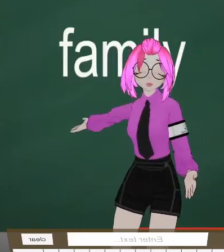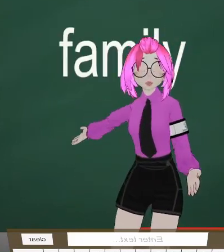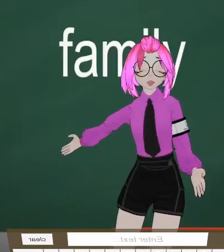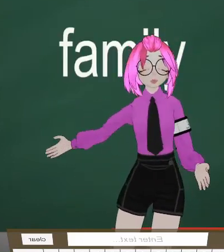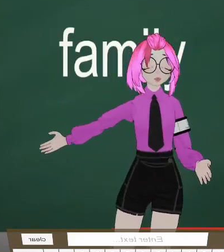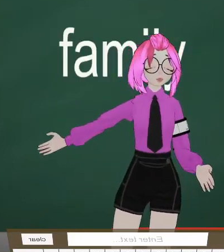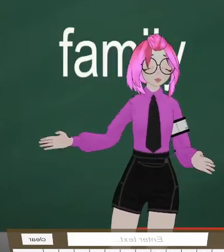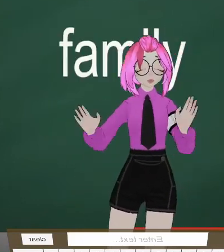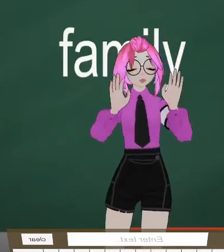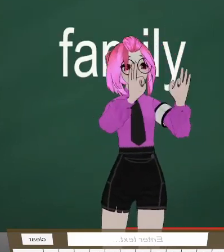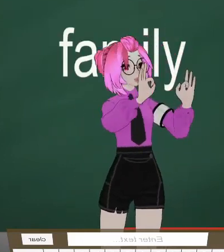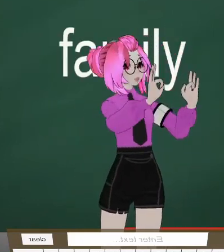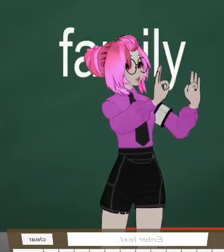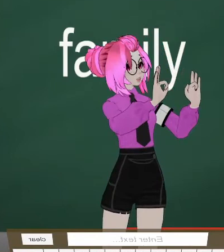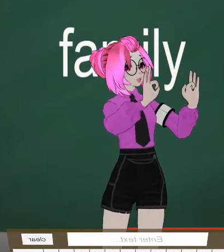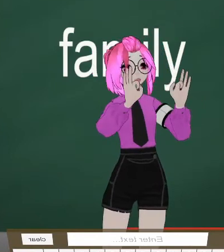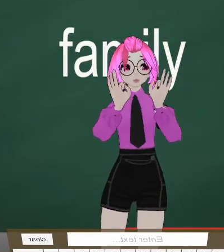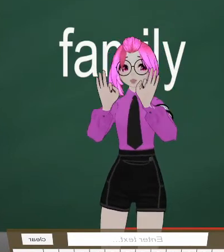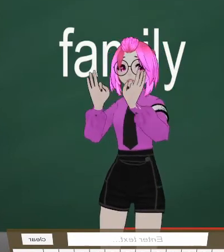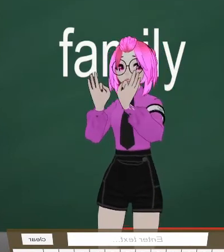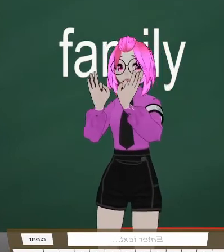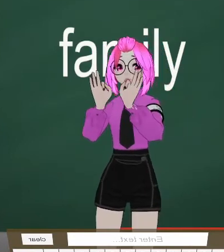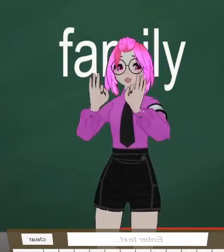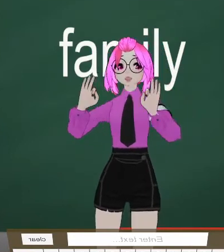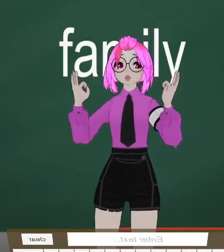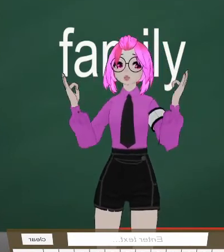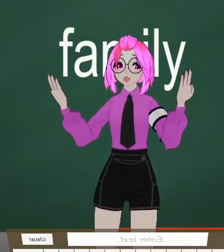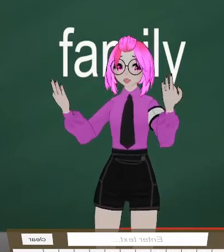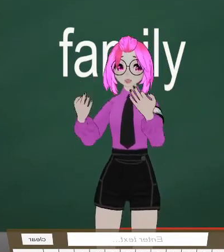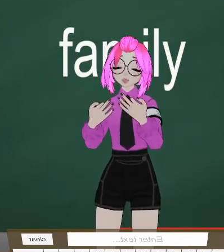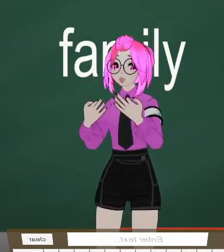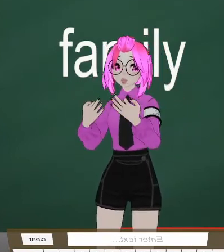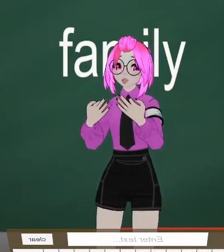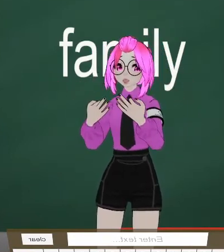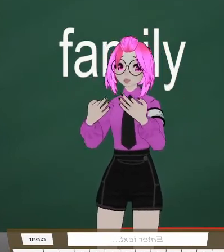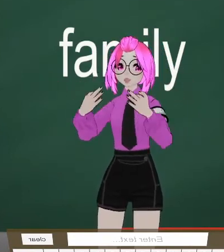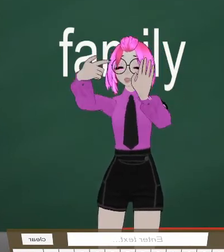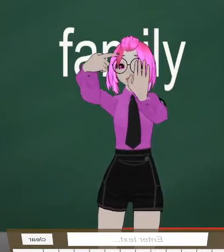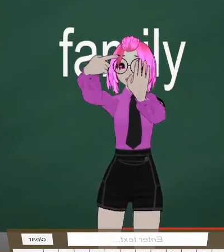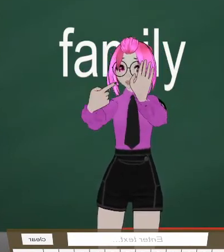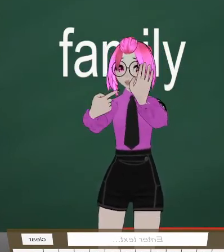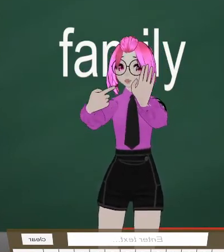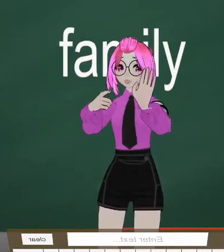family you're gonna have two f hands and you're gonna go around in a circle if you don't have f hands you just do this